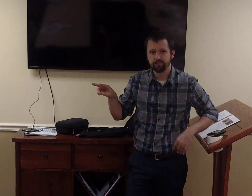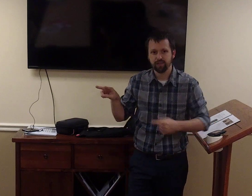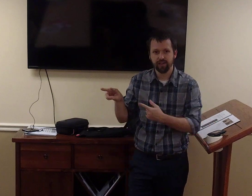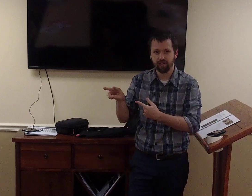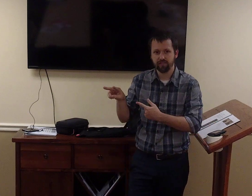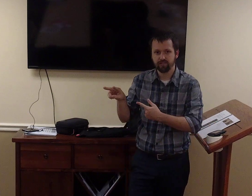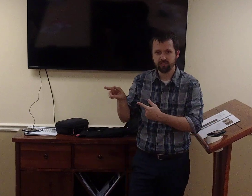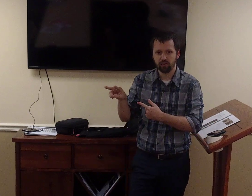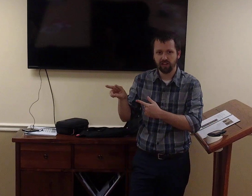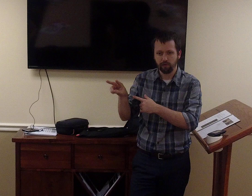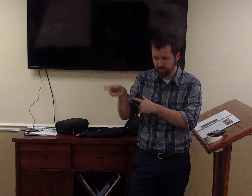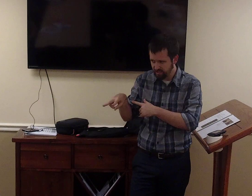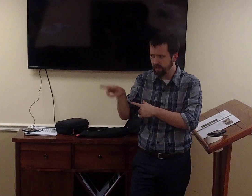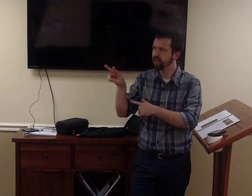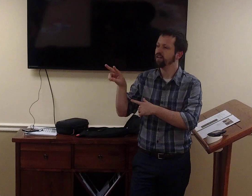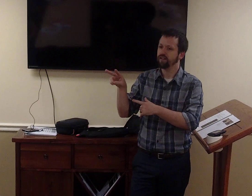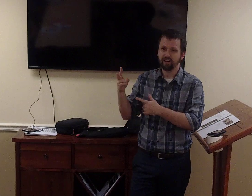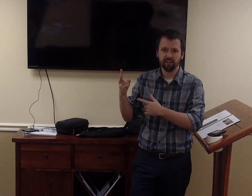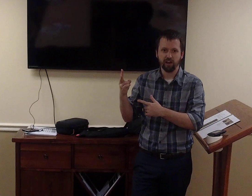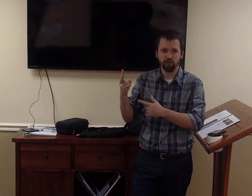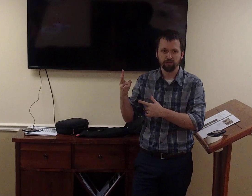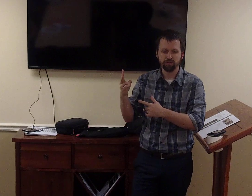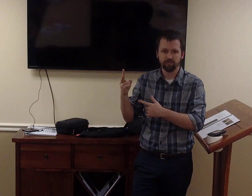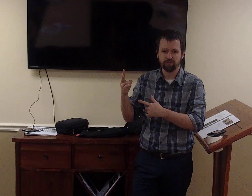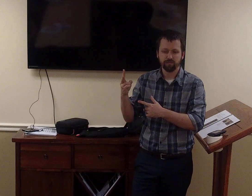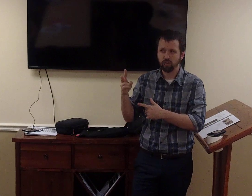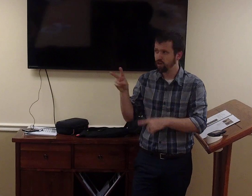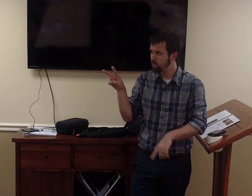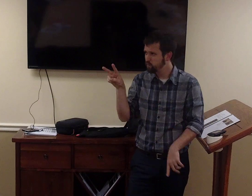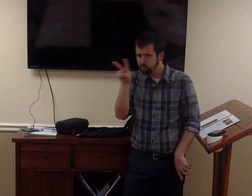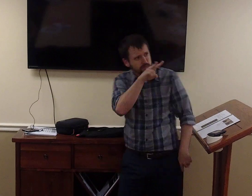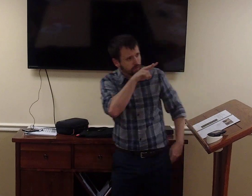you know, just told a lot with just, you know.